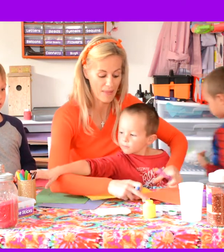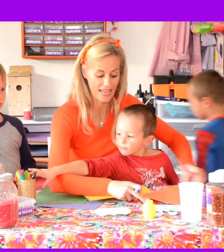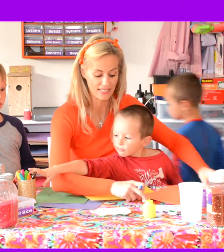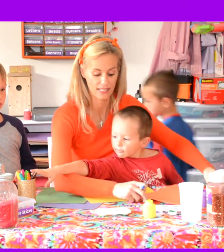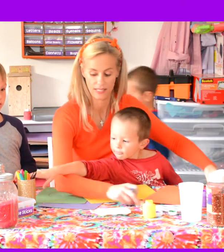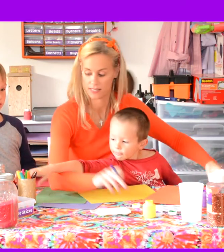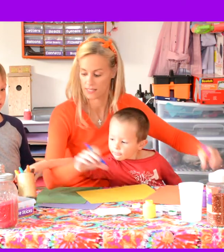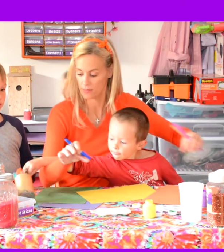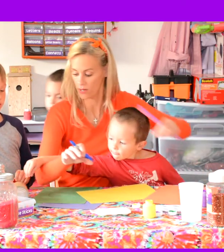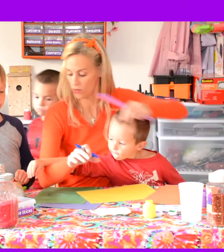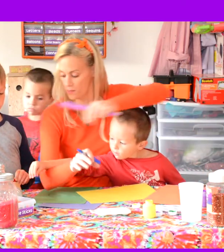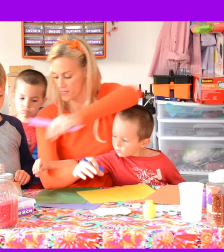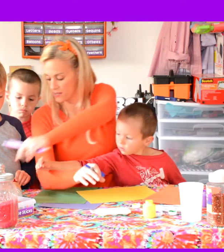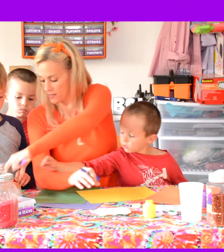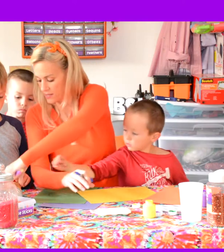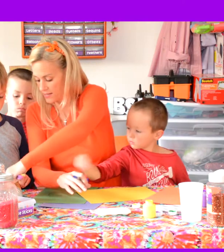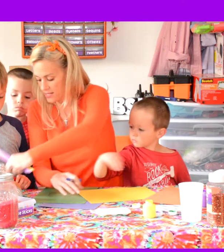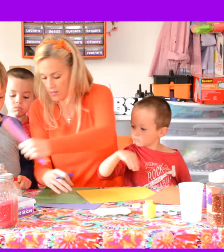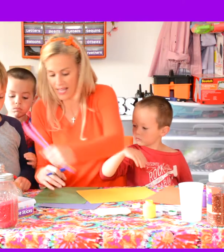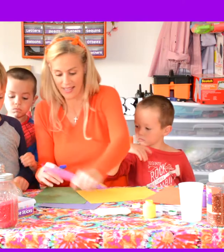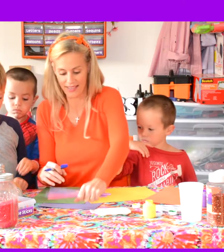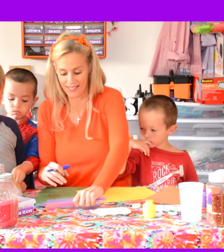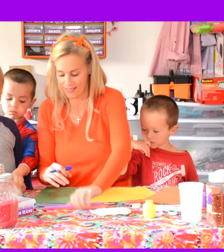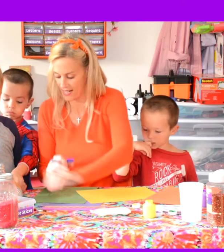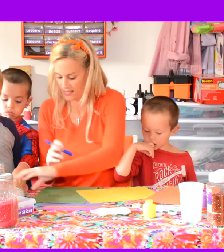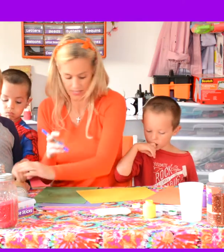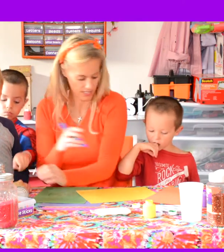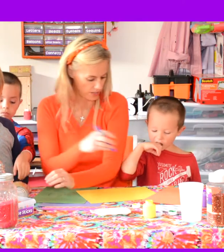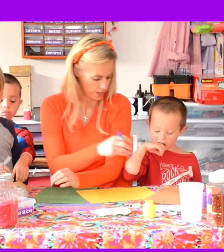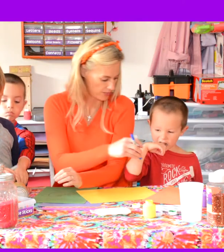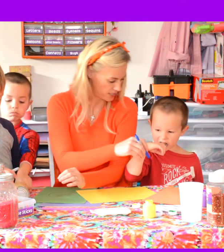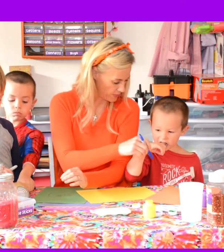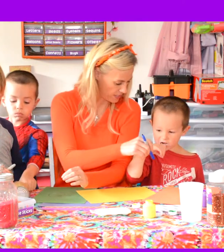paint. That's okay. That's all right. Here, you want this one?